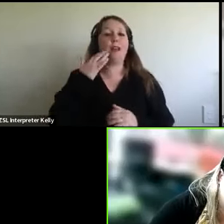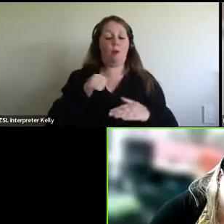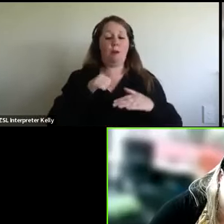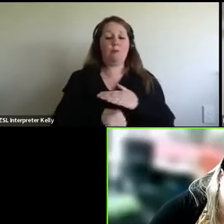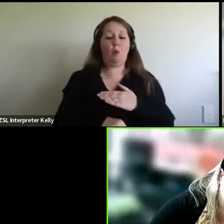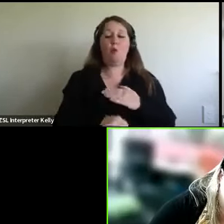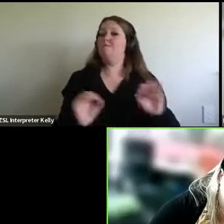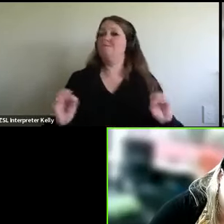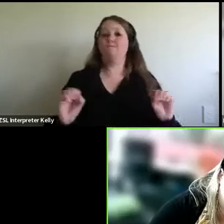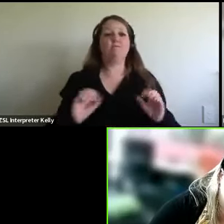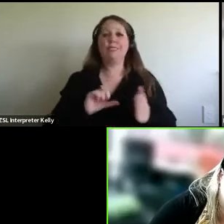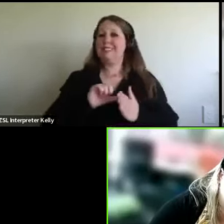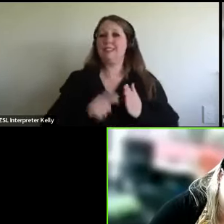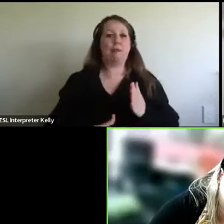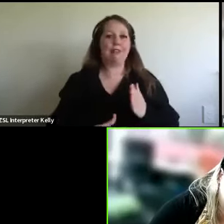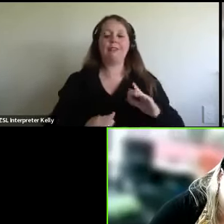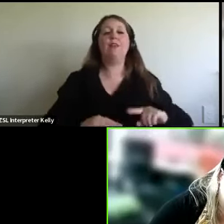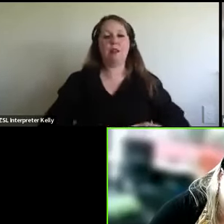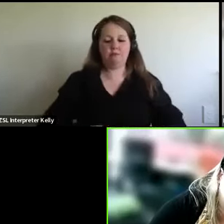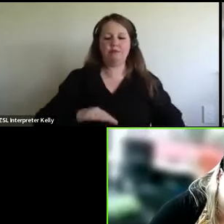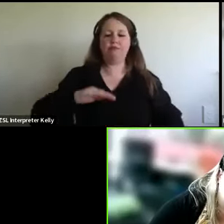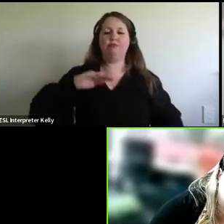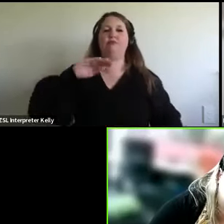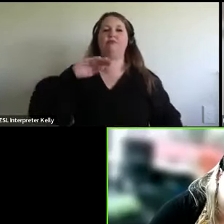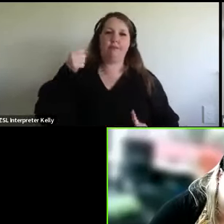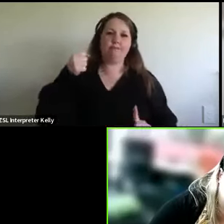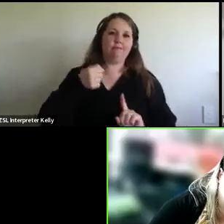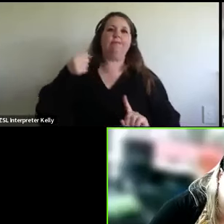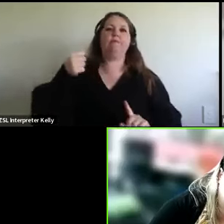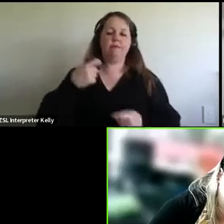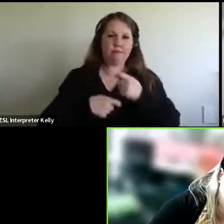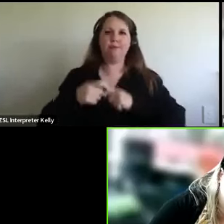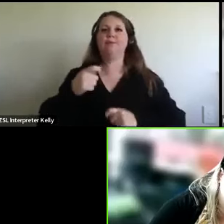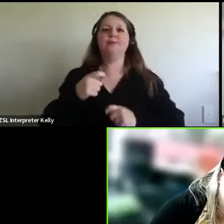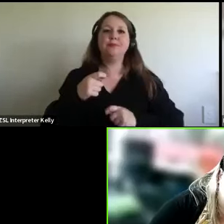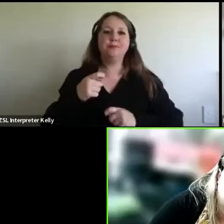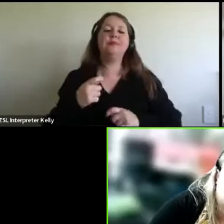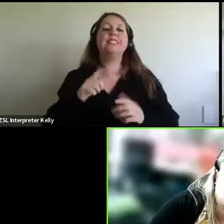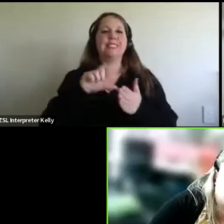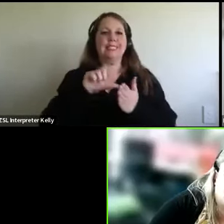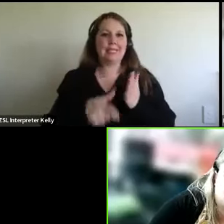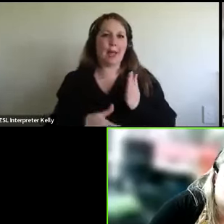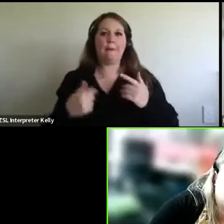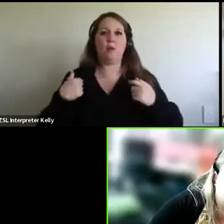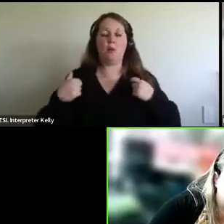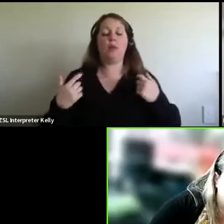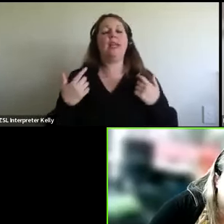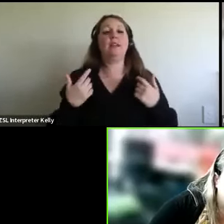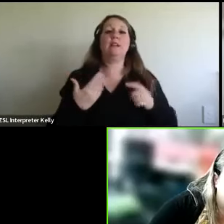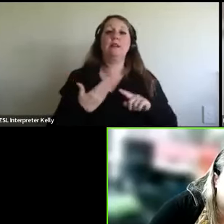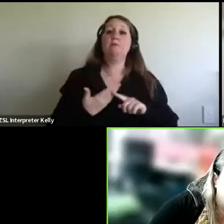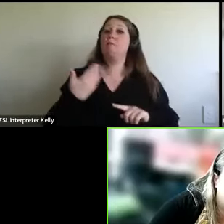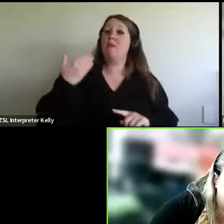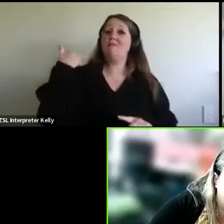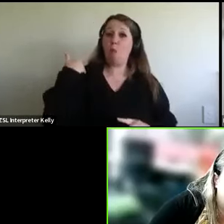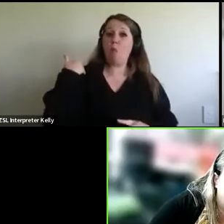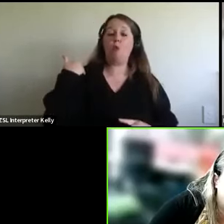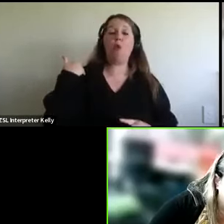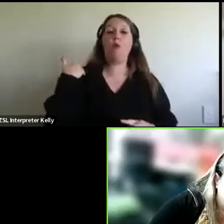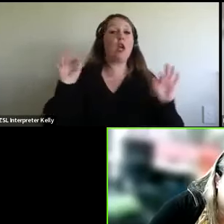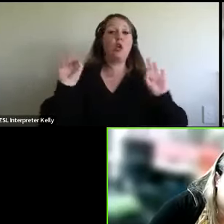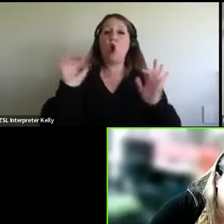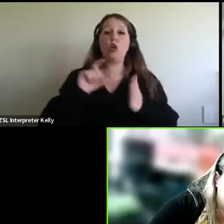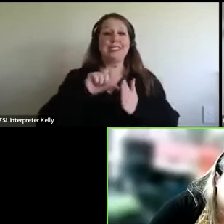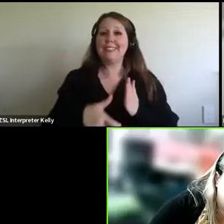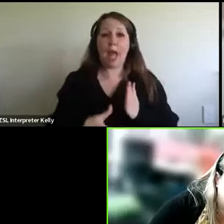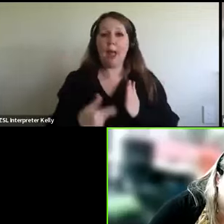staggering was that the day one that I sit in a wheelchair, many rides that I took for granted just disappeared